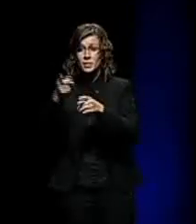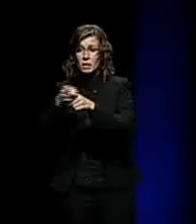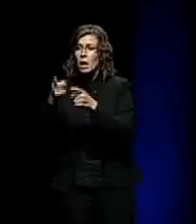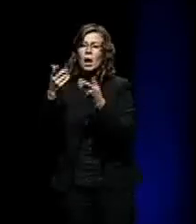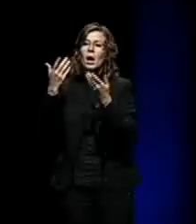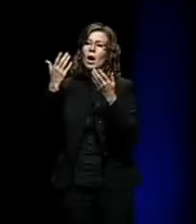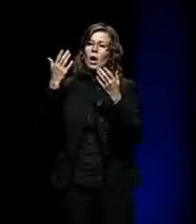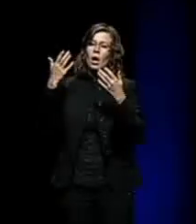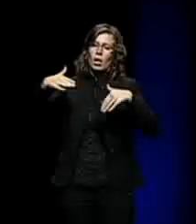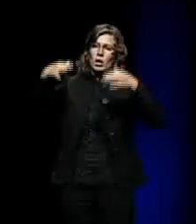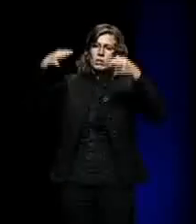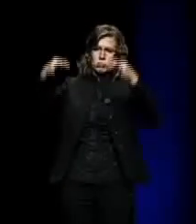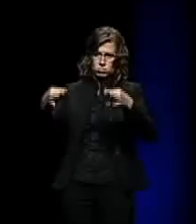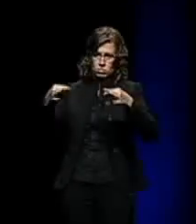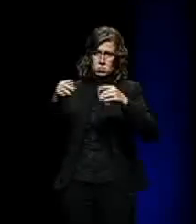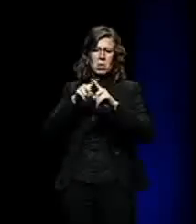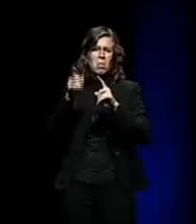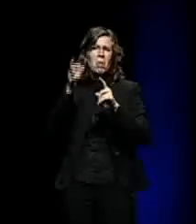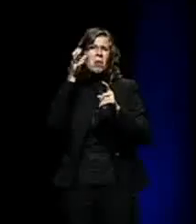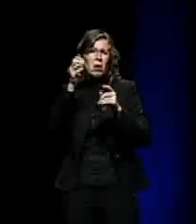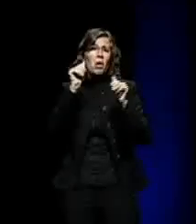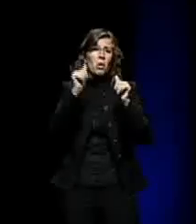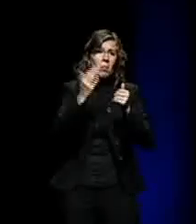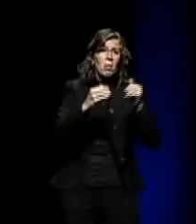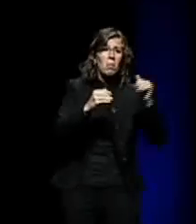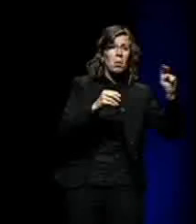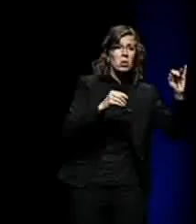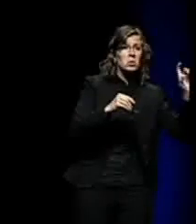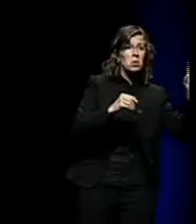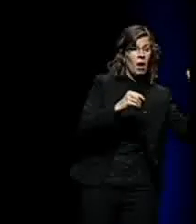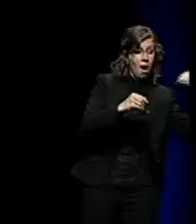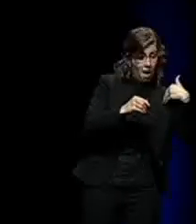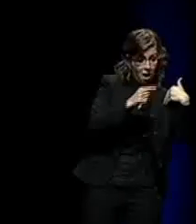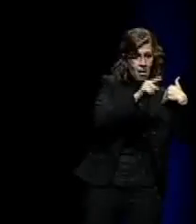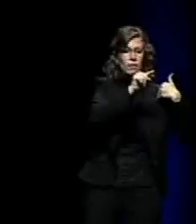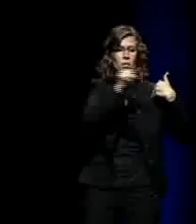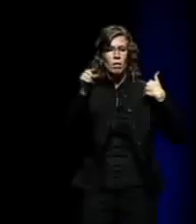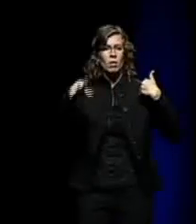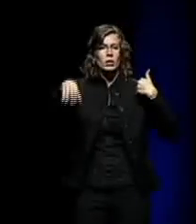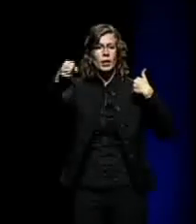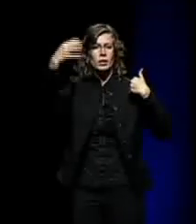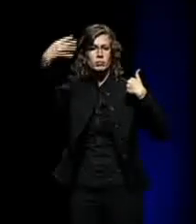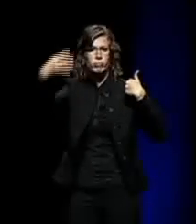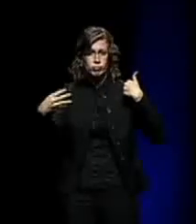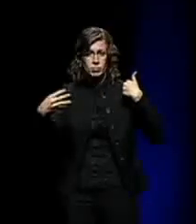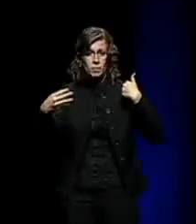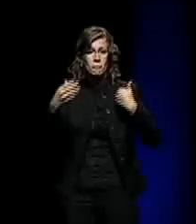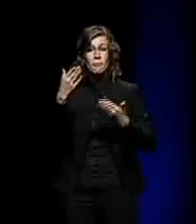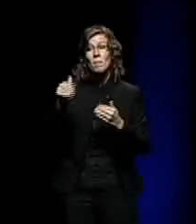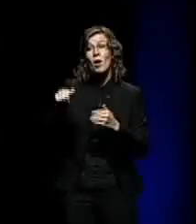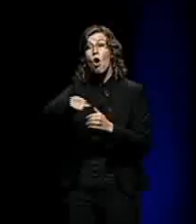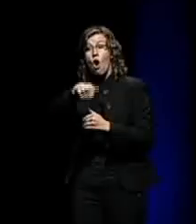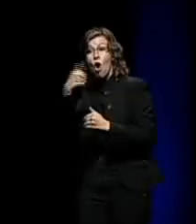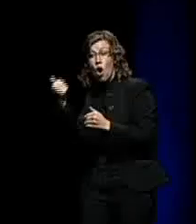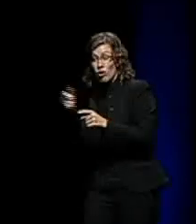sure, but it might be. But there might be other specialties that you really have to already have the level 2 and branch off from